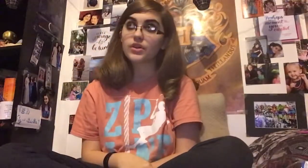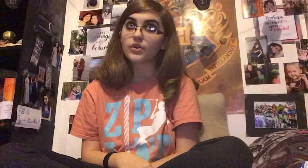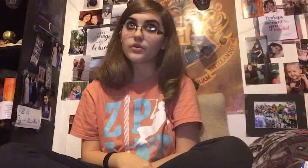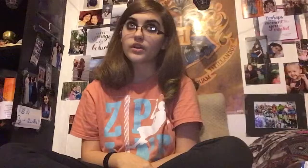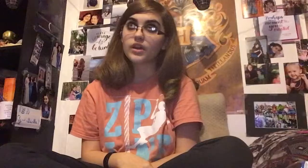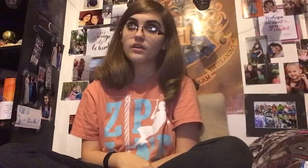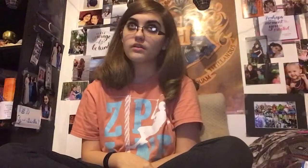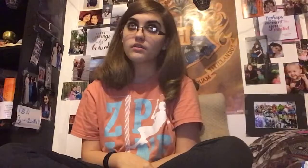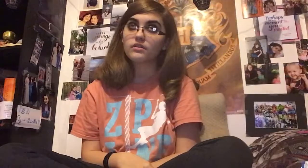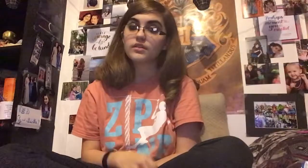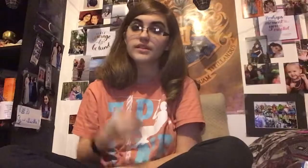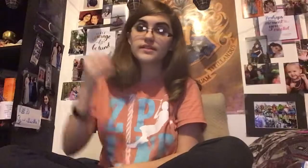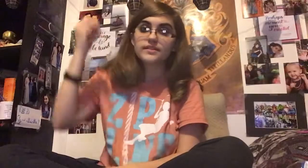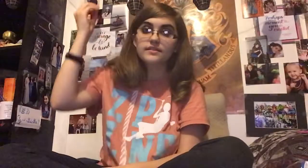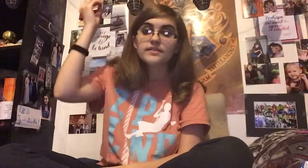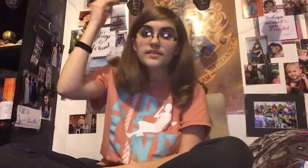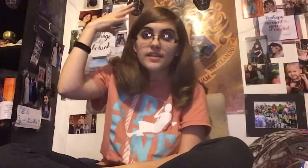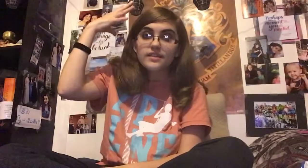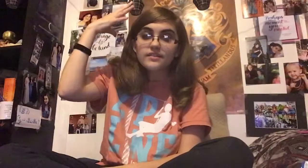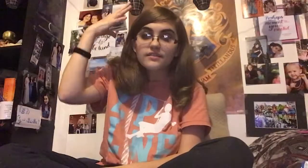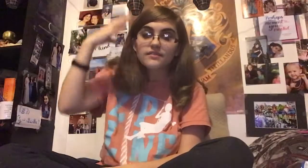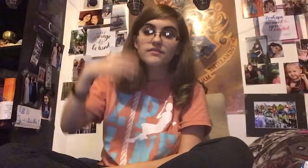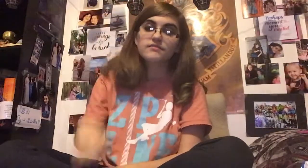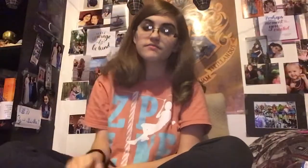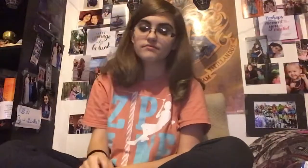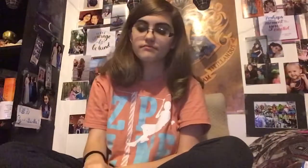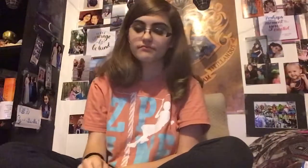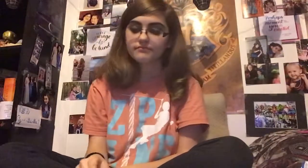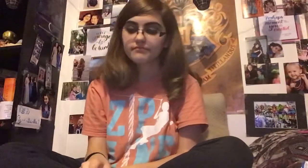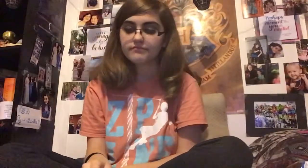So, yeah. It's the sun.